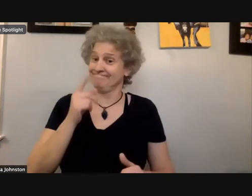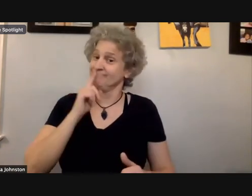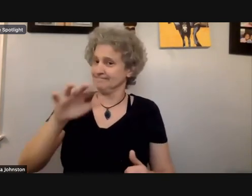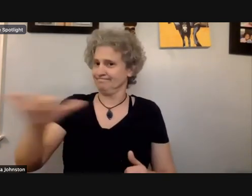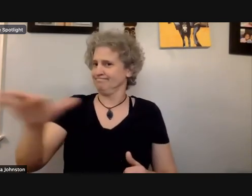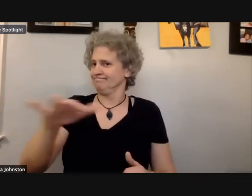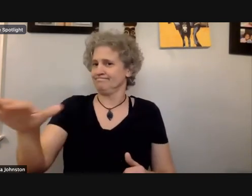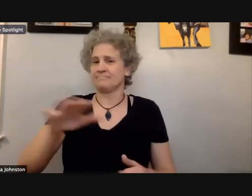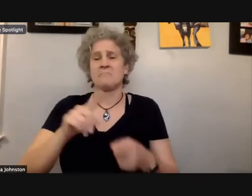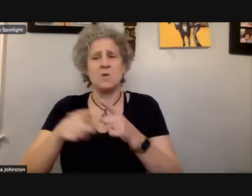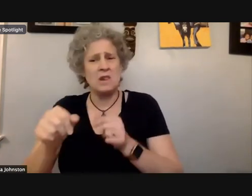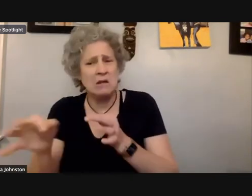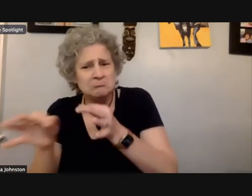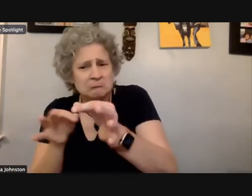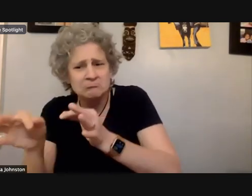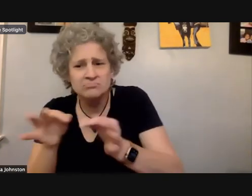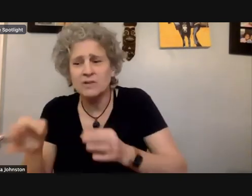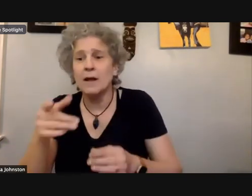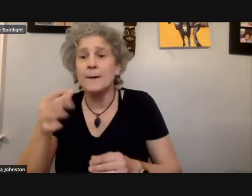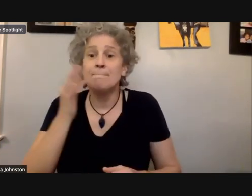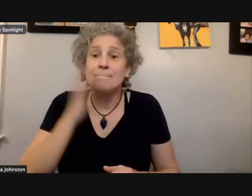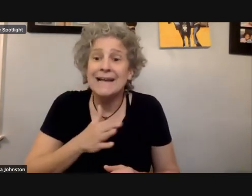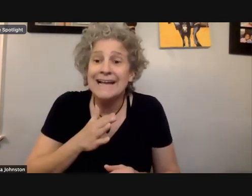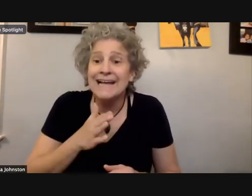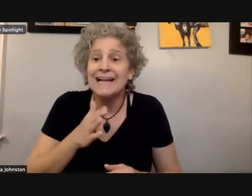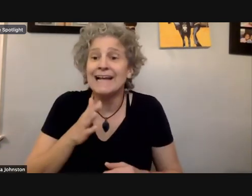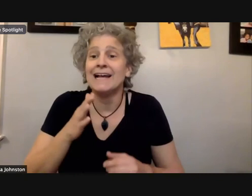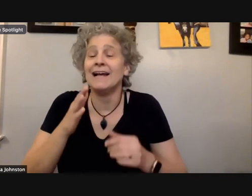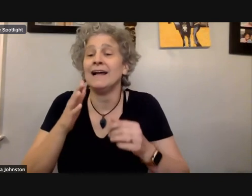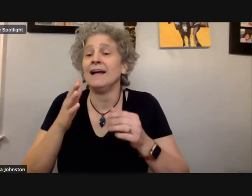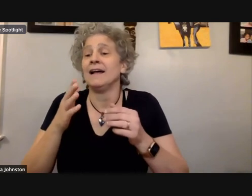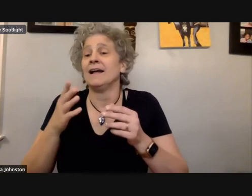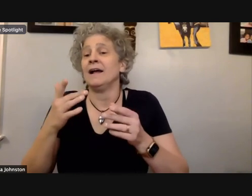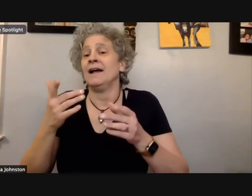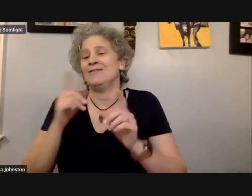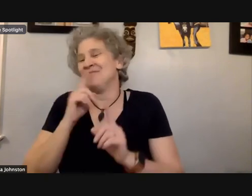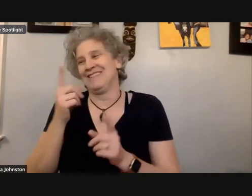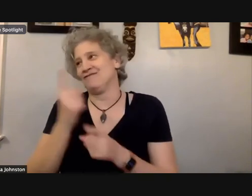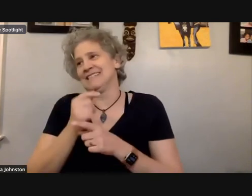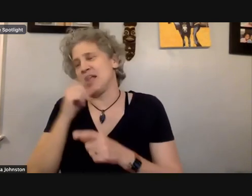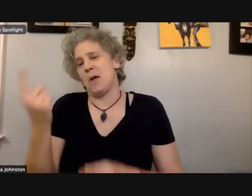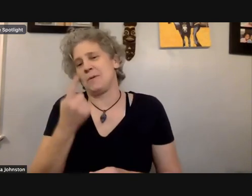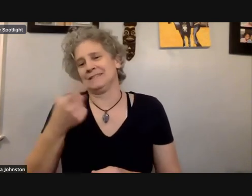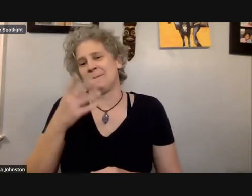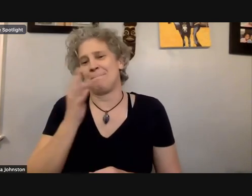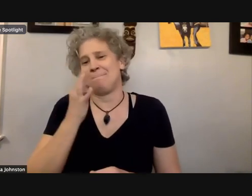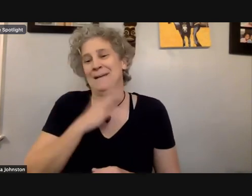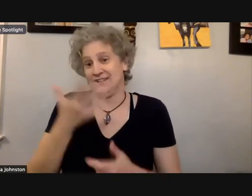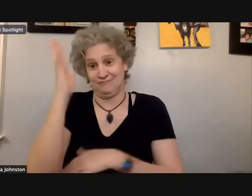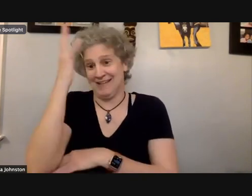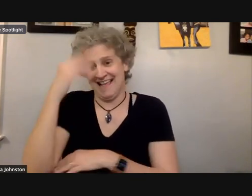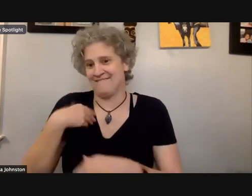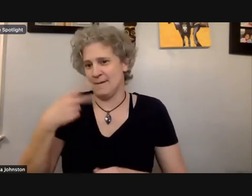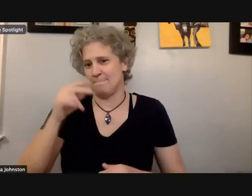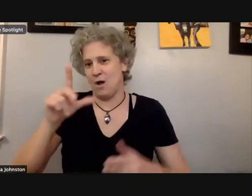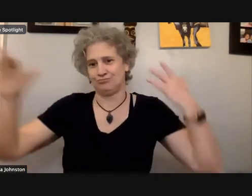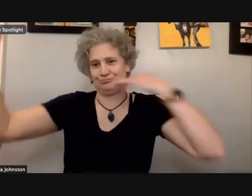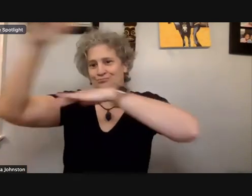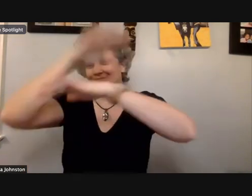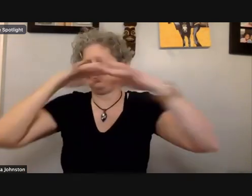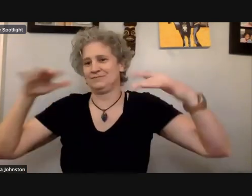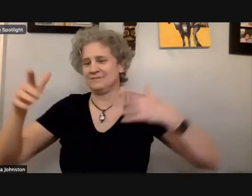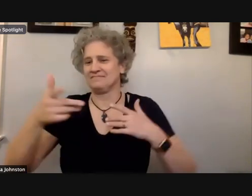Pollen, there is no sign for pollen. You would finger spell pollen. But then, of course, you can explain that, for example, it's not always